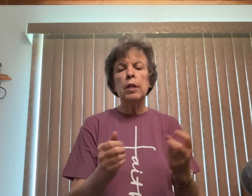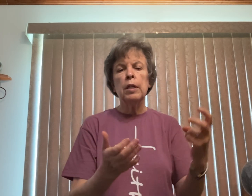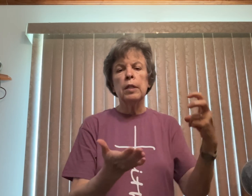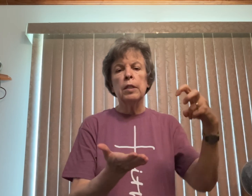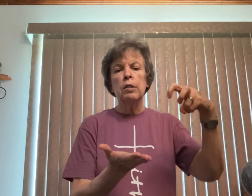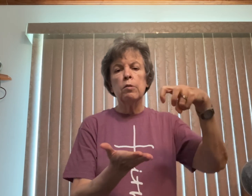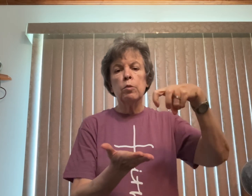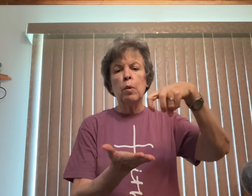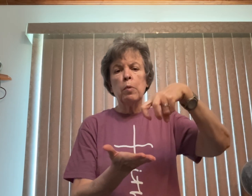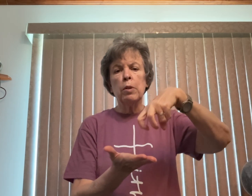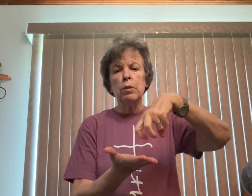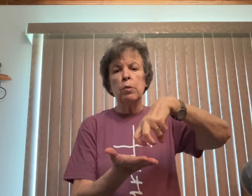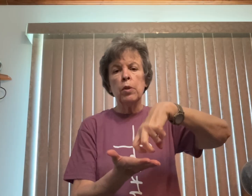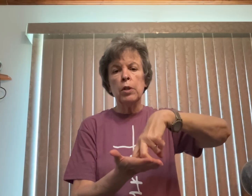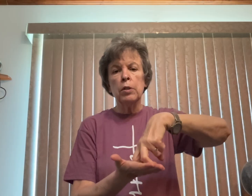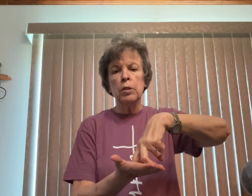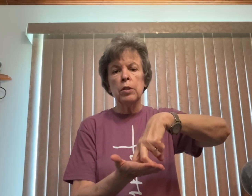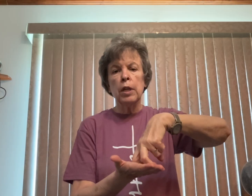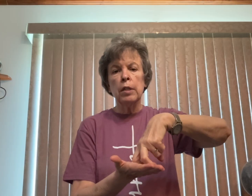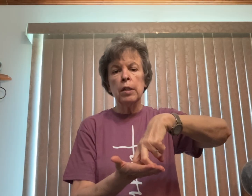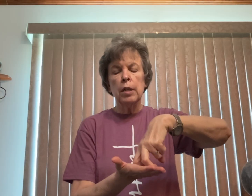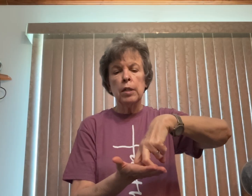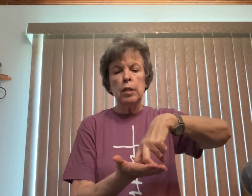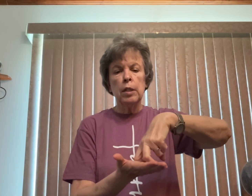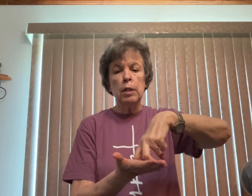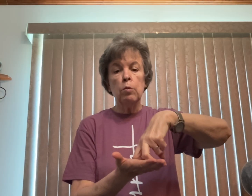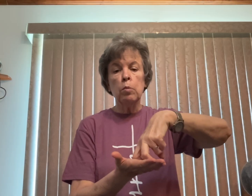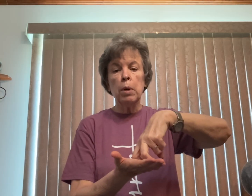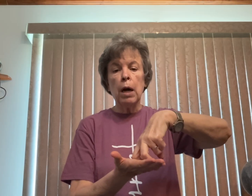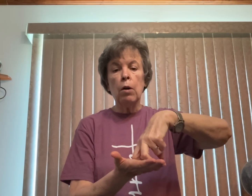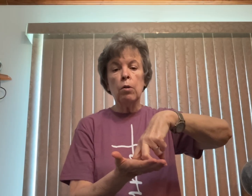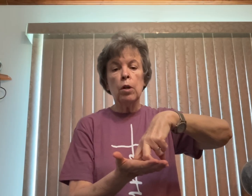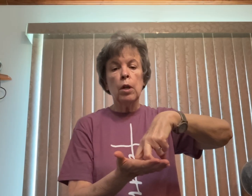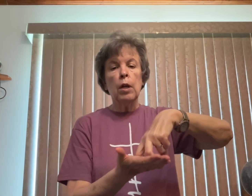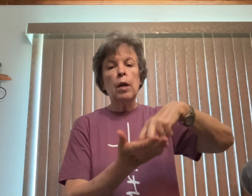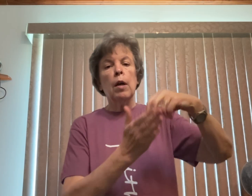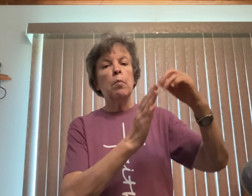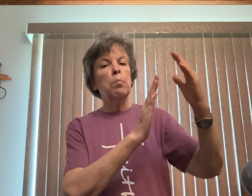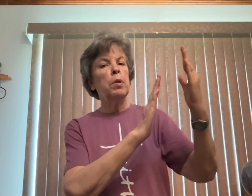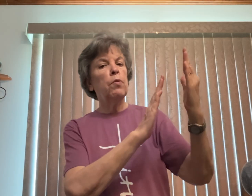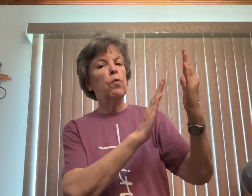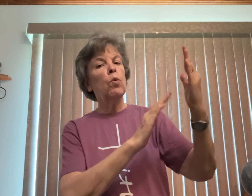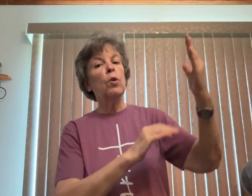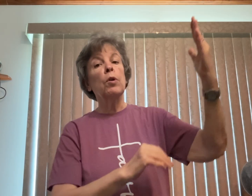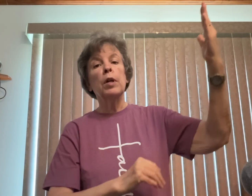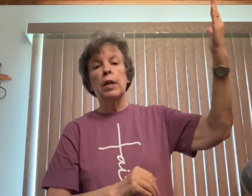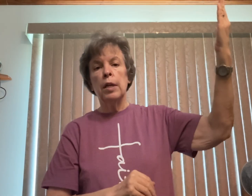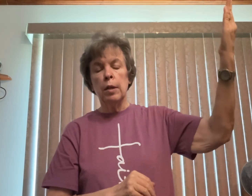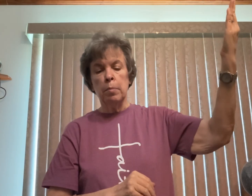and here's where I'm going to do this instead. Knee will bow before him.